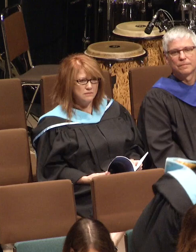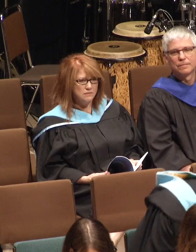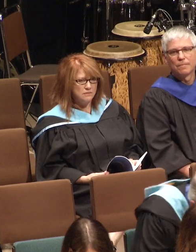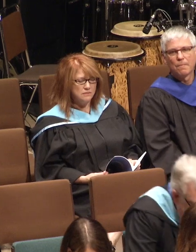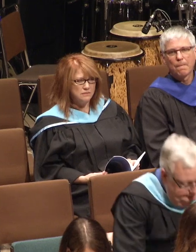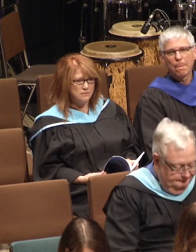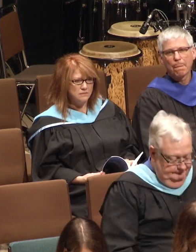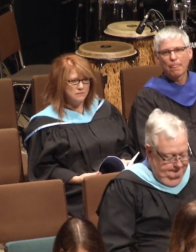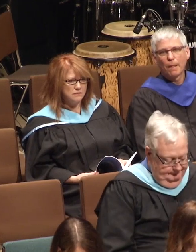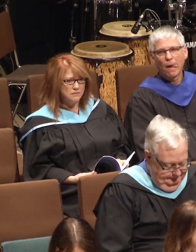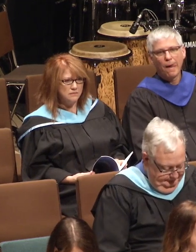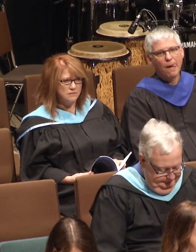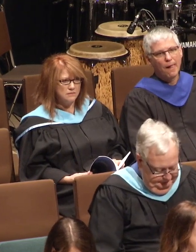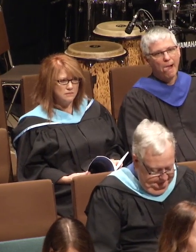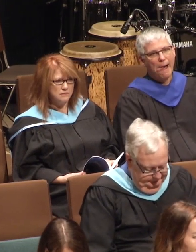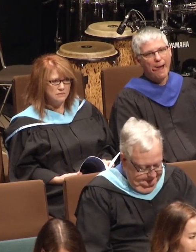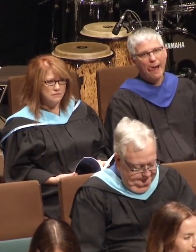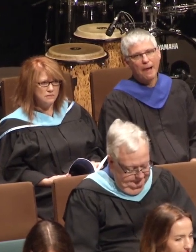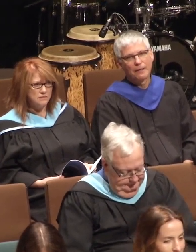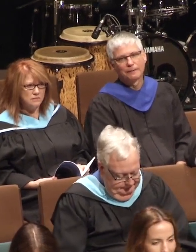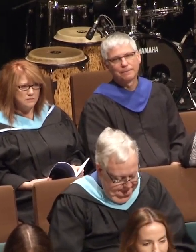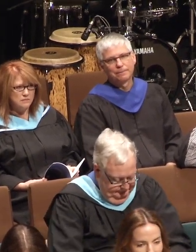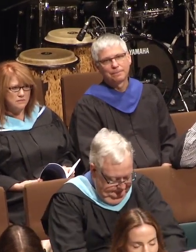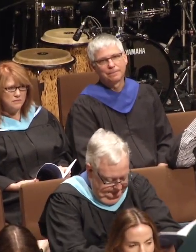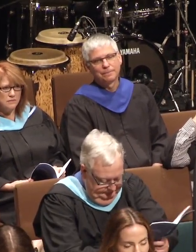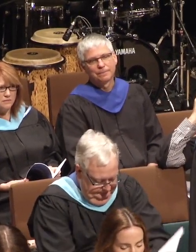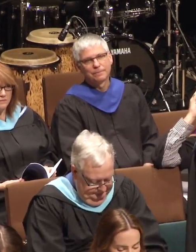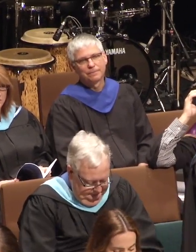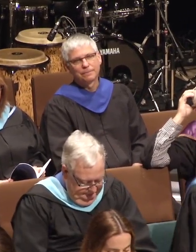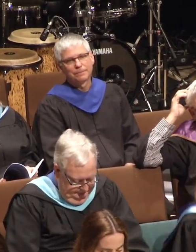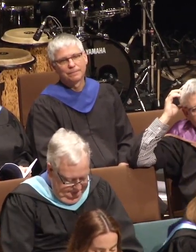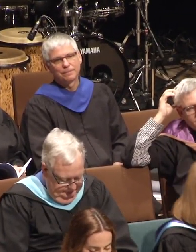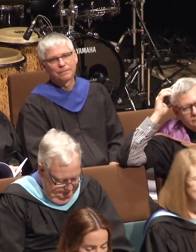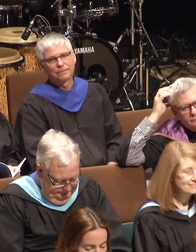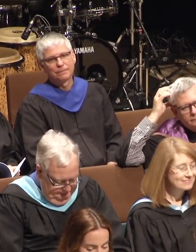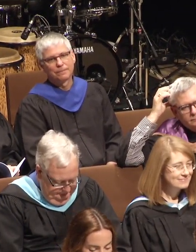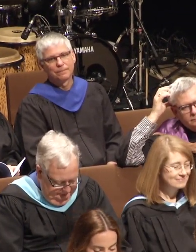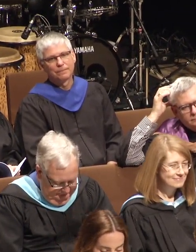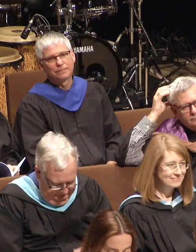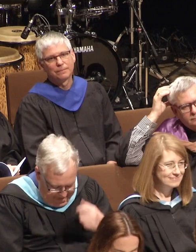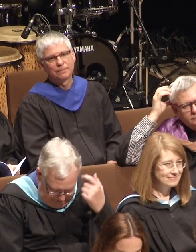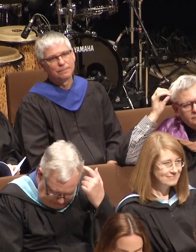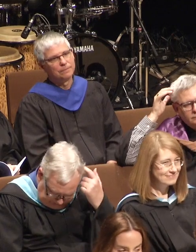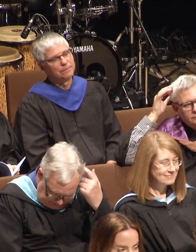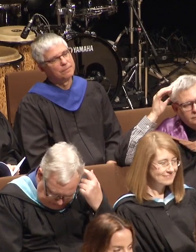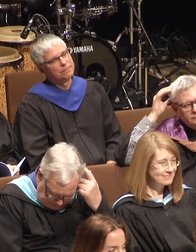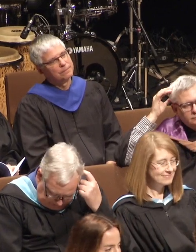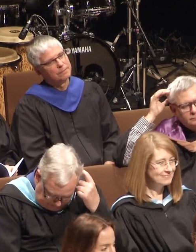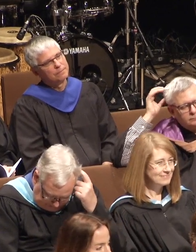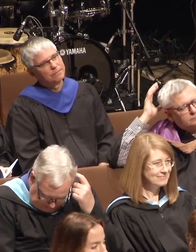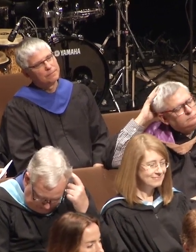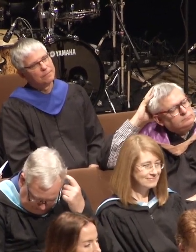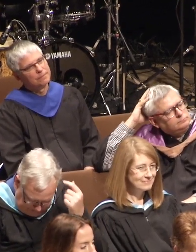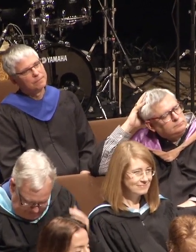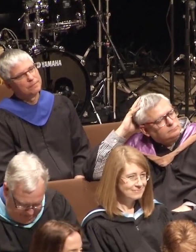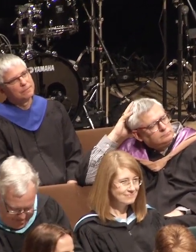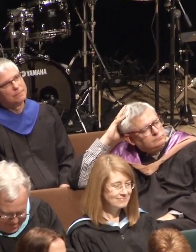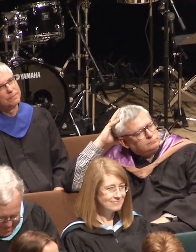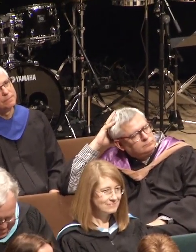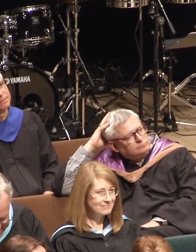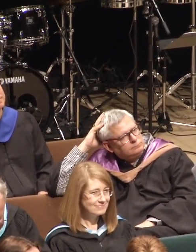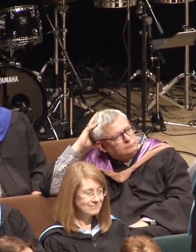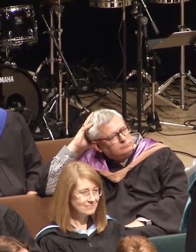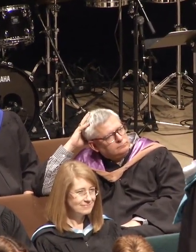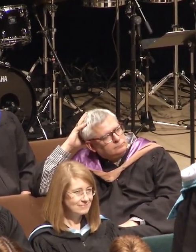Media. Tara Lee Hammond, Dean, School of Access and Flexible Learning. Kathleen Allen, Dean